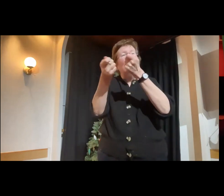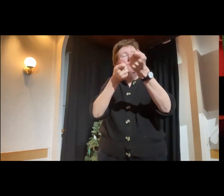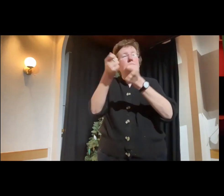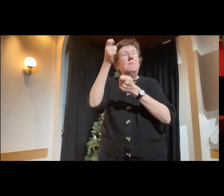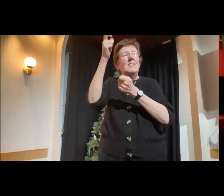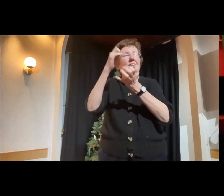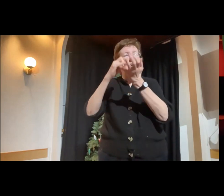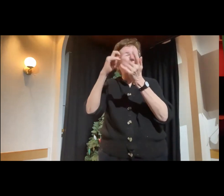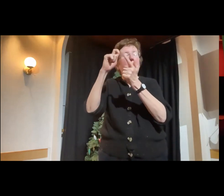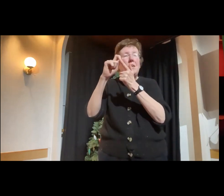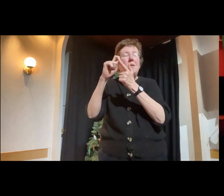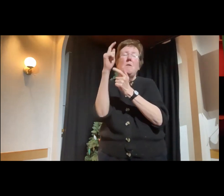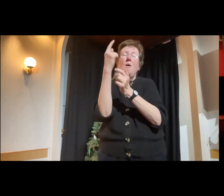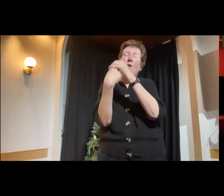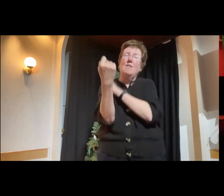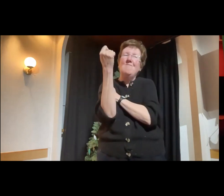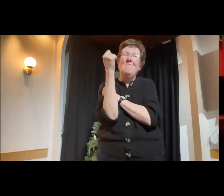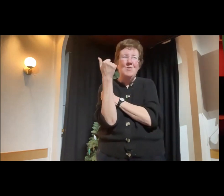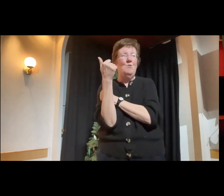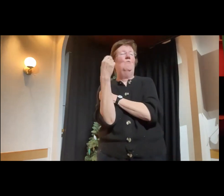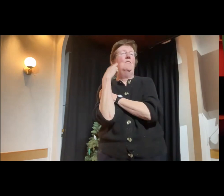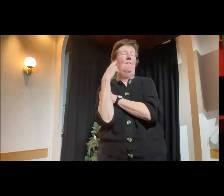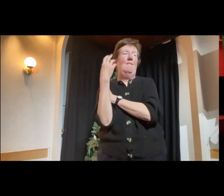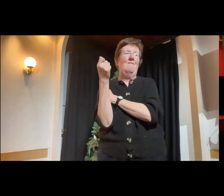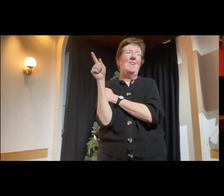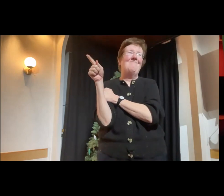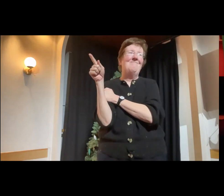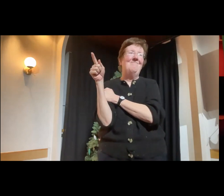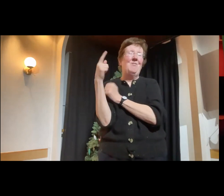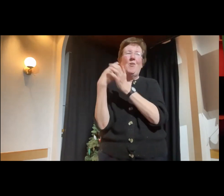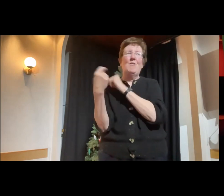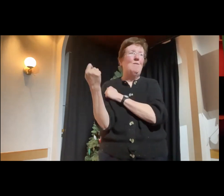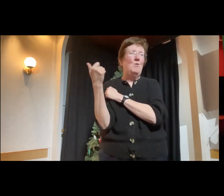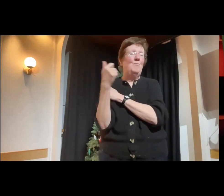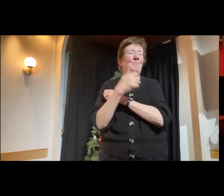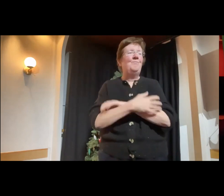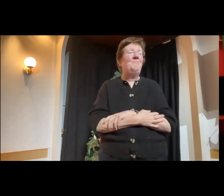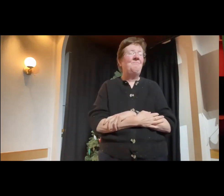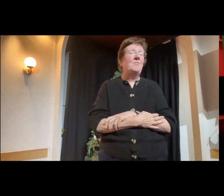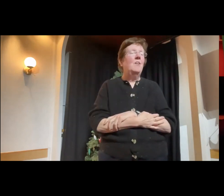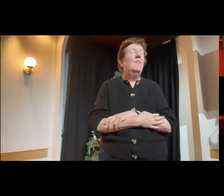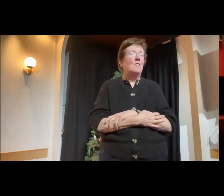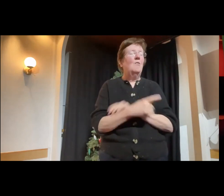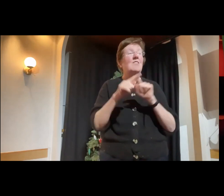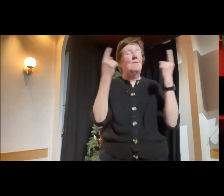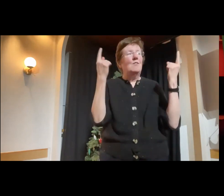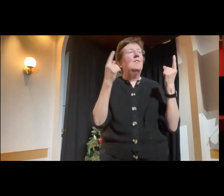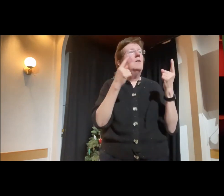vague document in Scotland. And so there is an ESP, but it's very rare for deaf children in Scotland to have